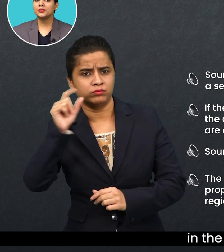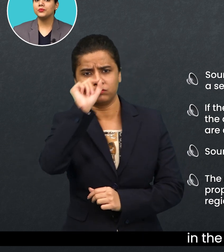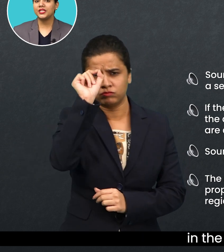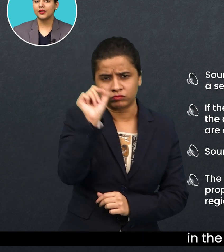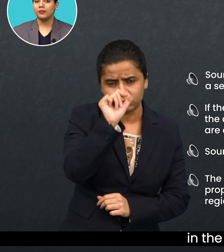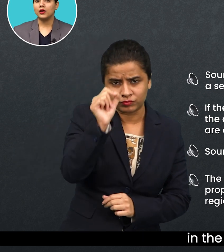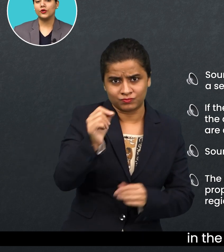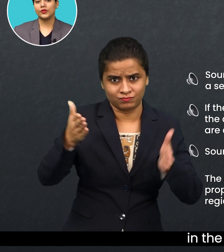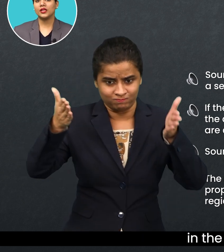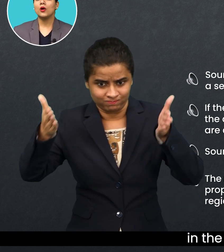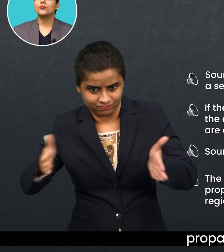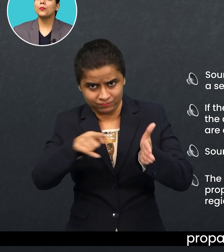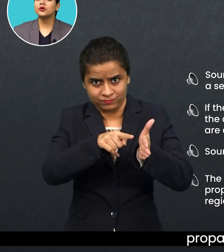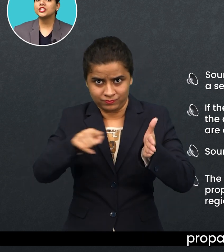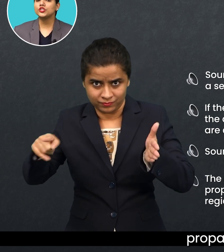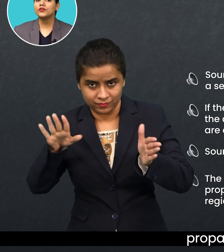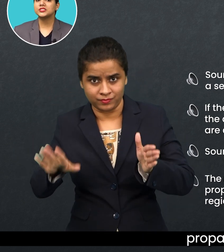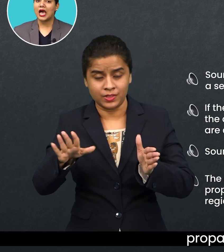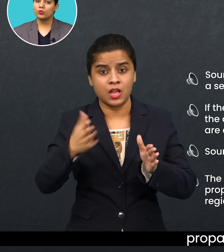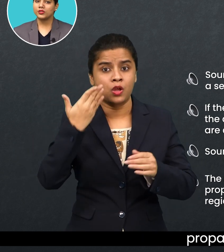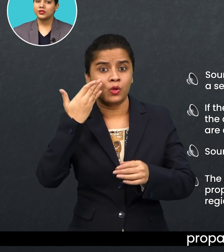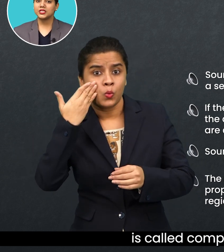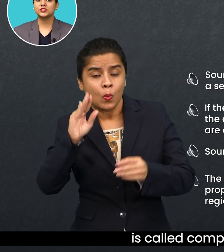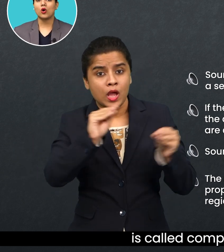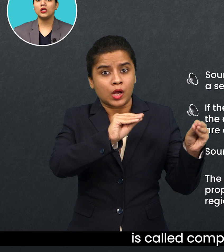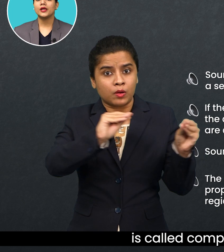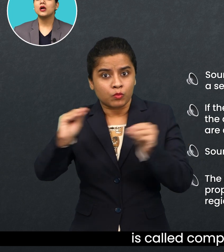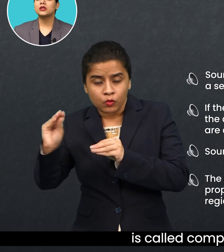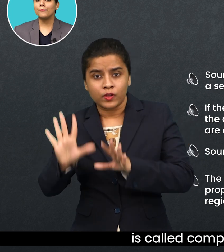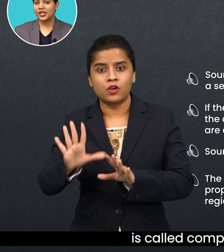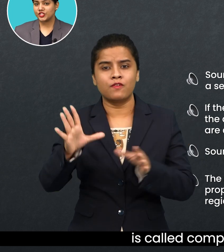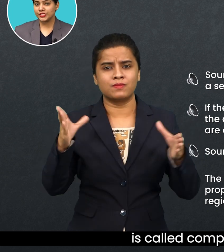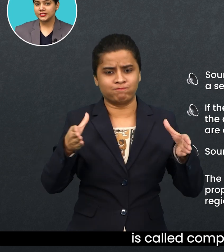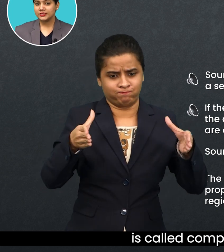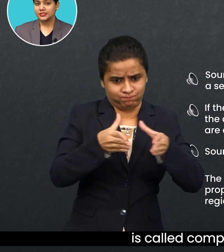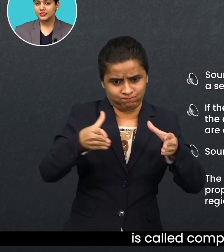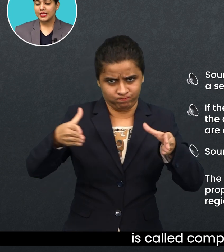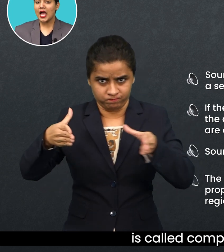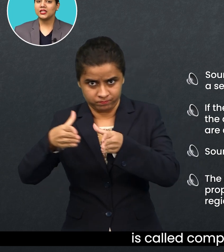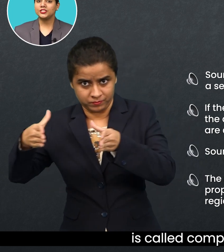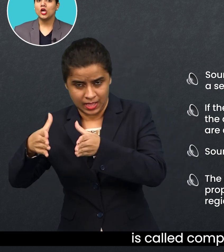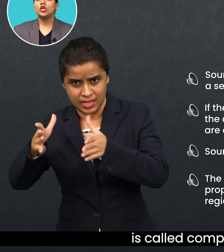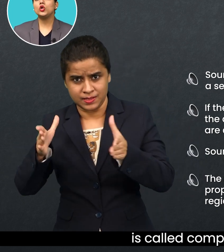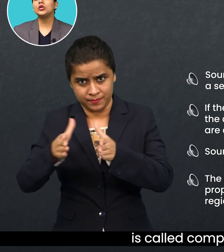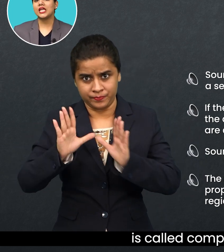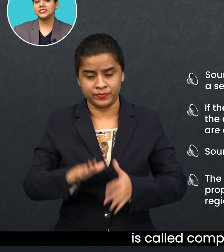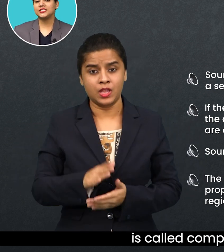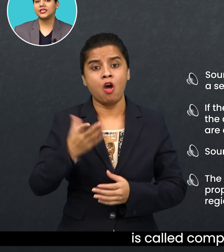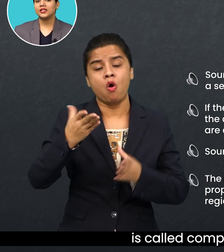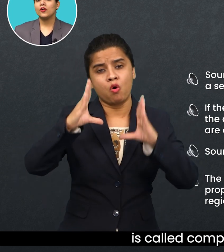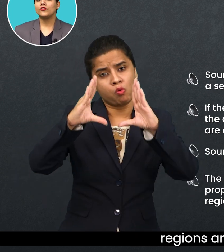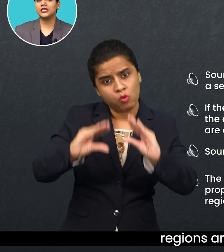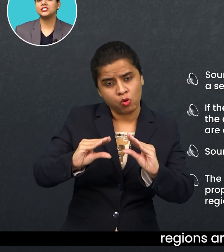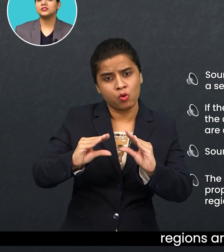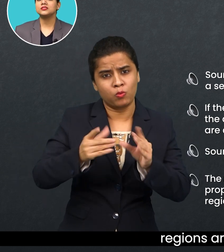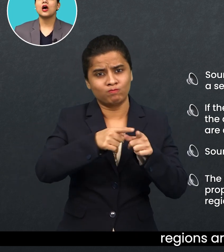in the medium during propagation of sound is called compression and low density